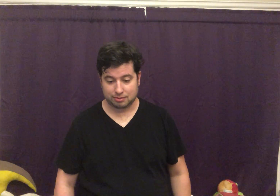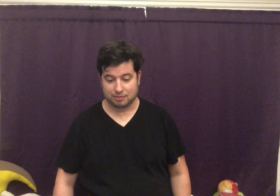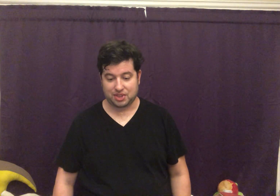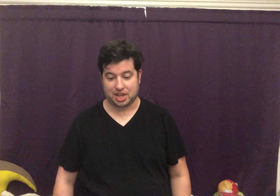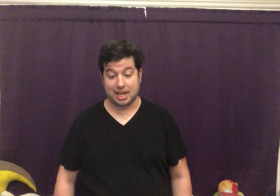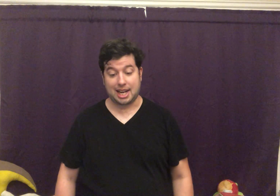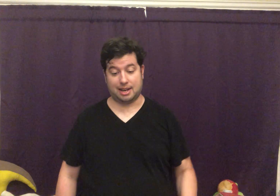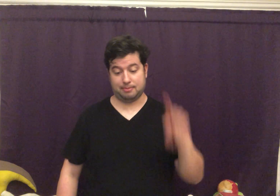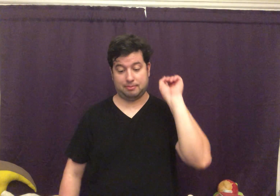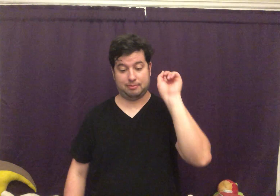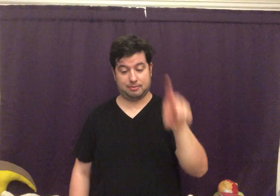Need.